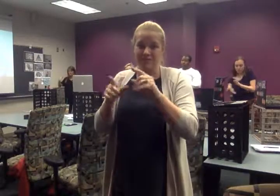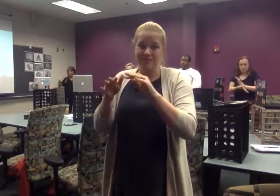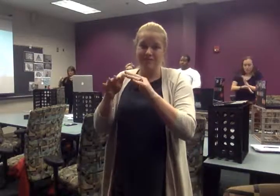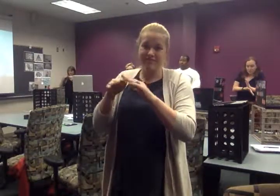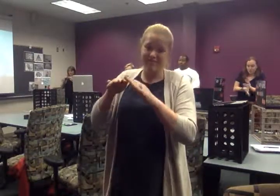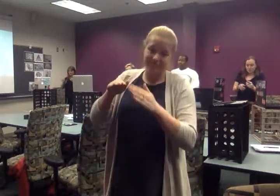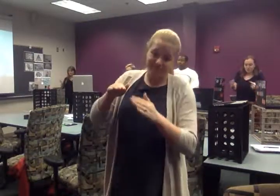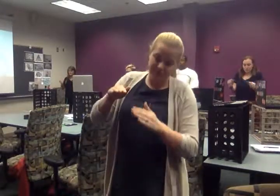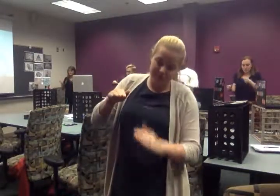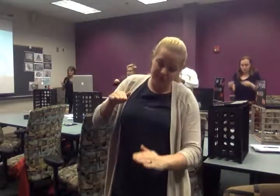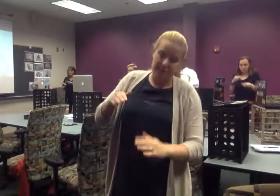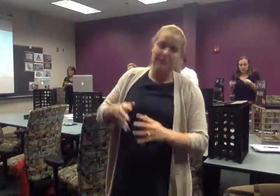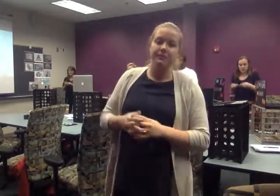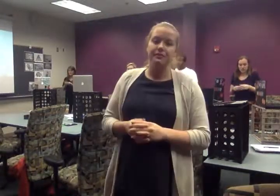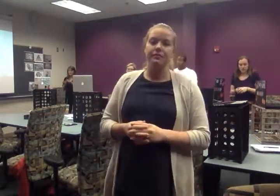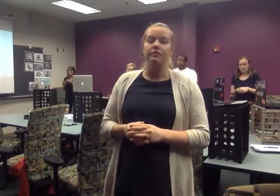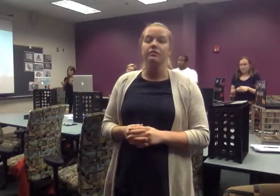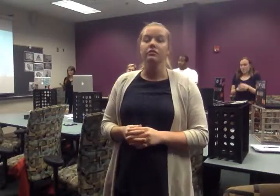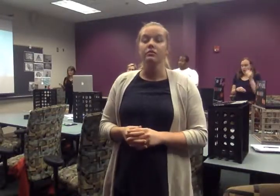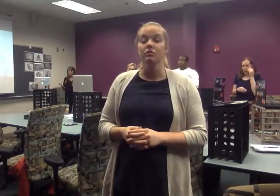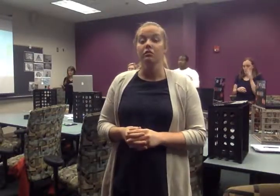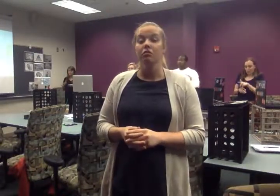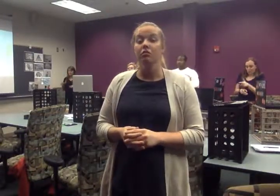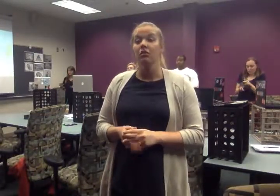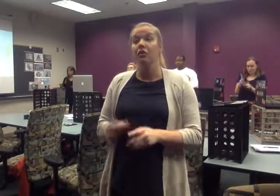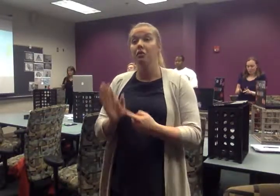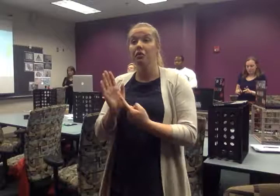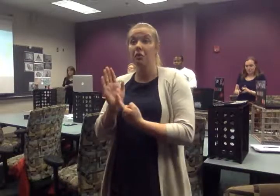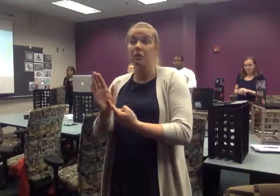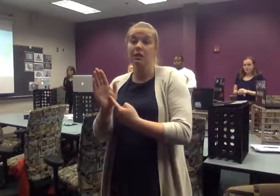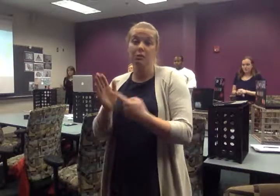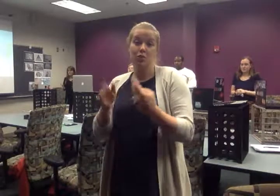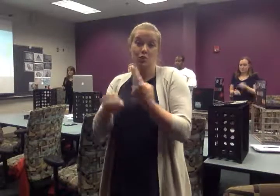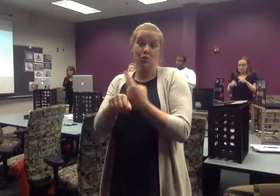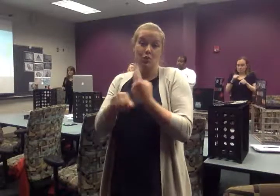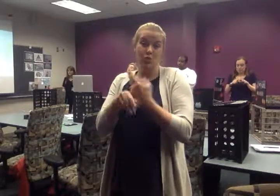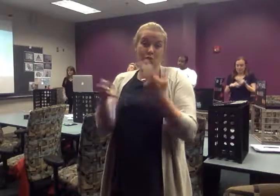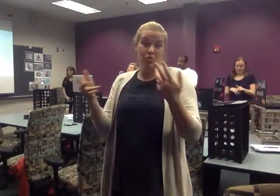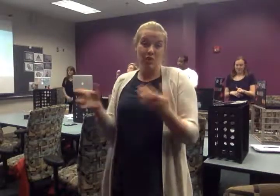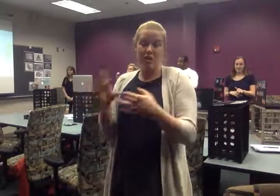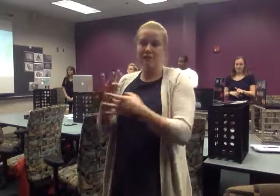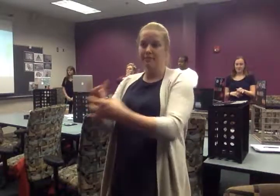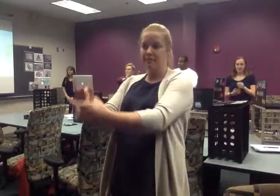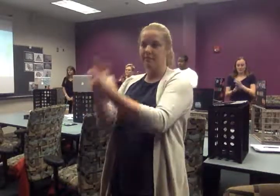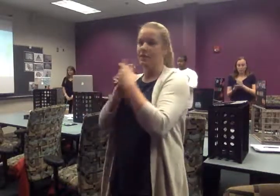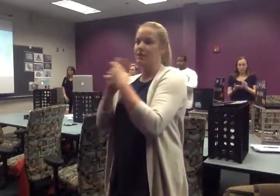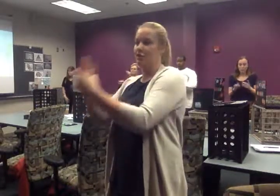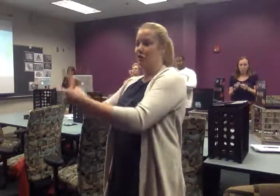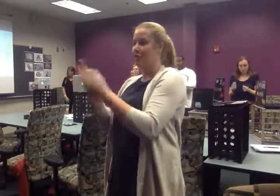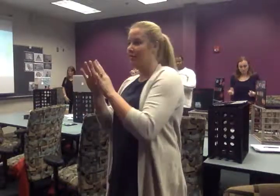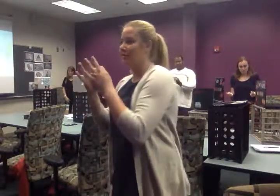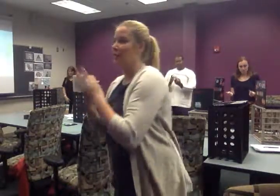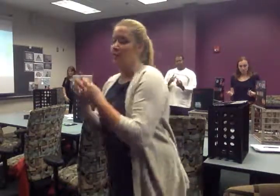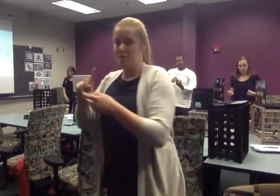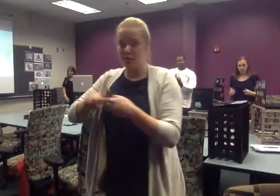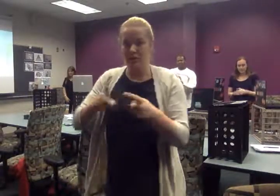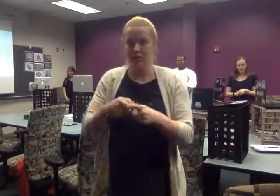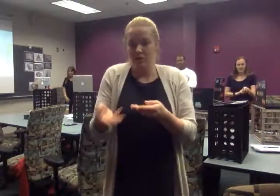personal connections than on, like, state enforcement. So Adam Smith's origin myth of money, that it derives from people's natural desire